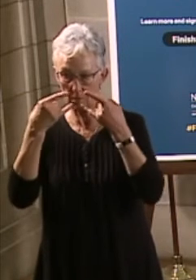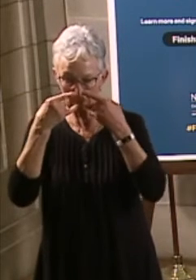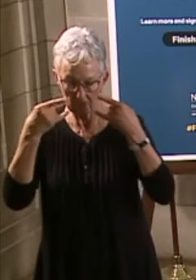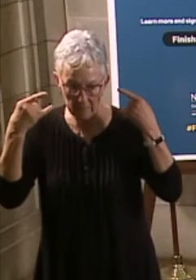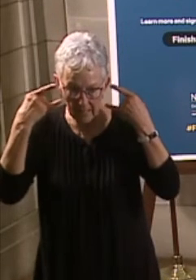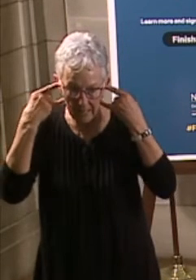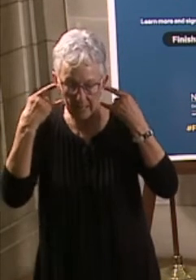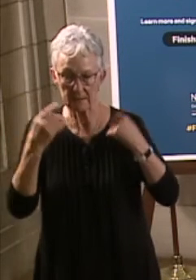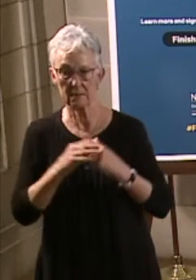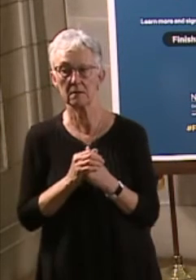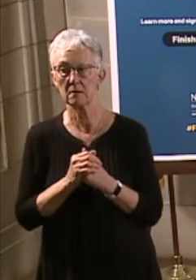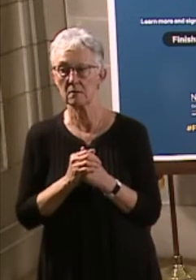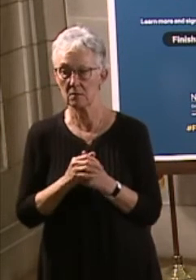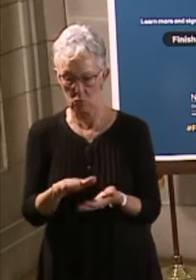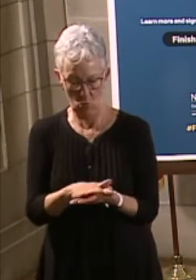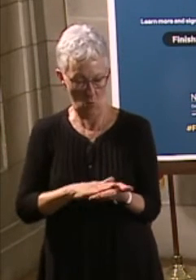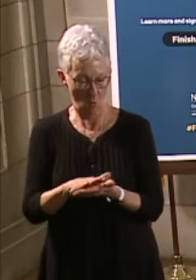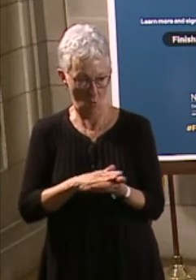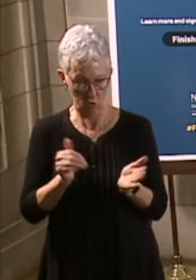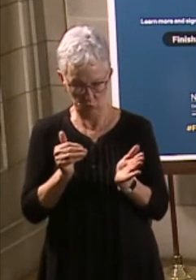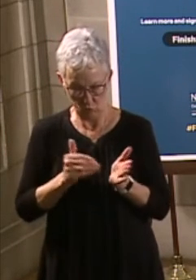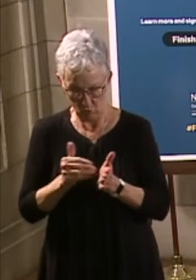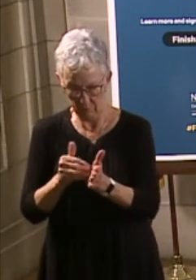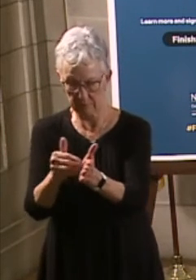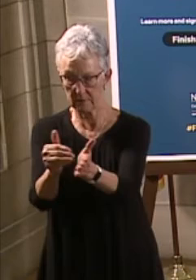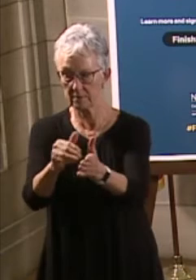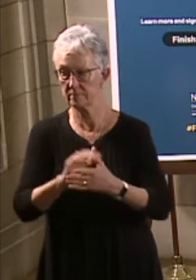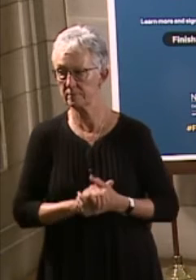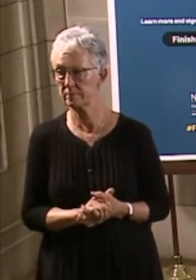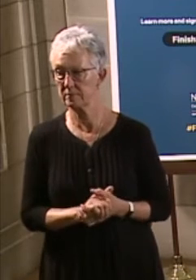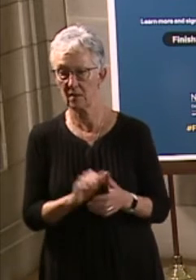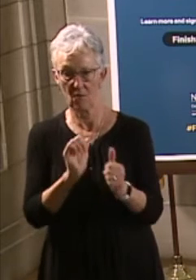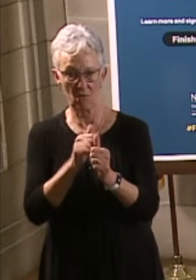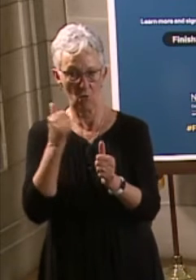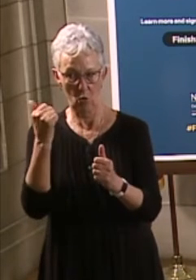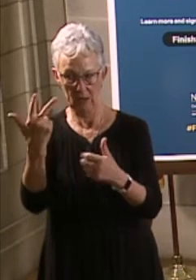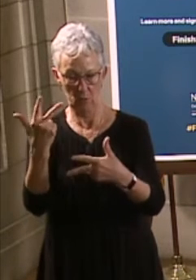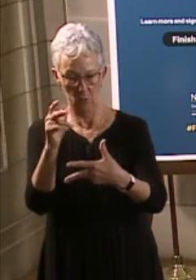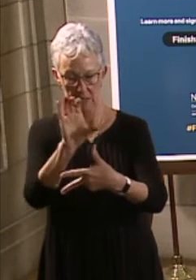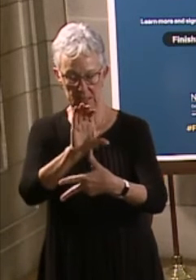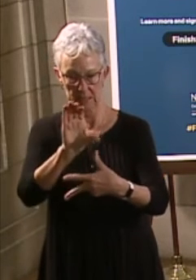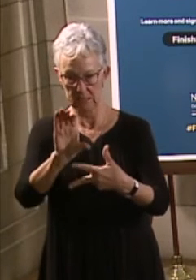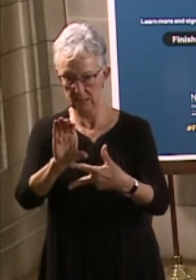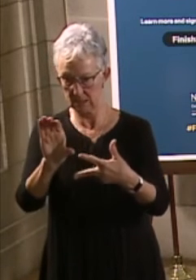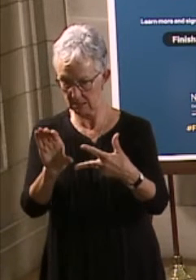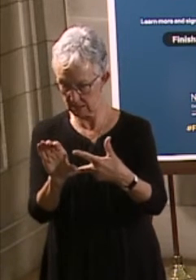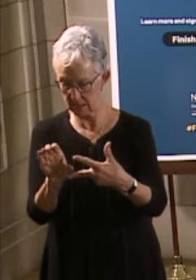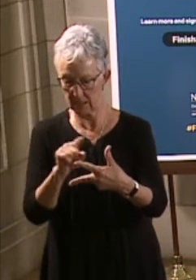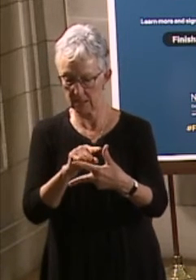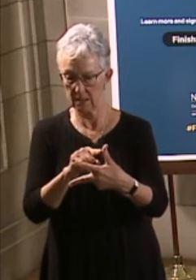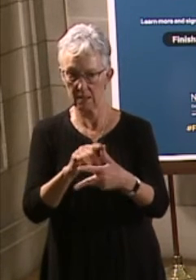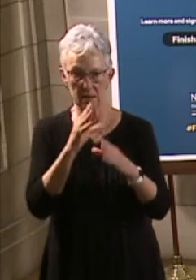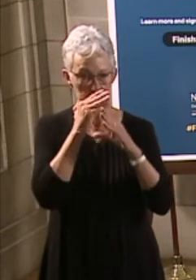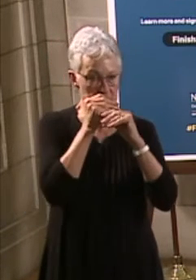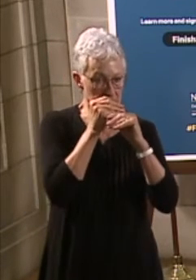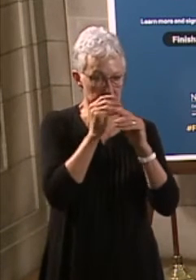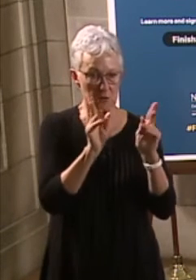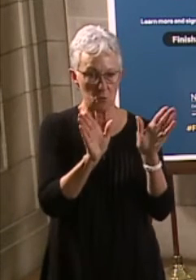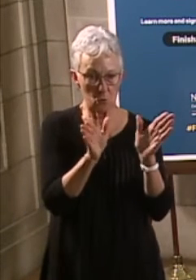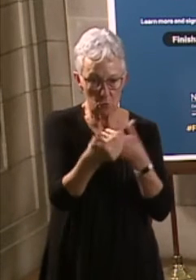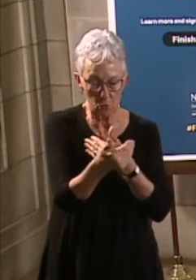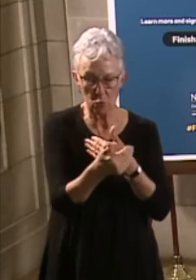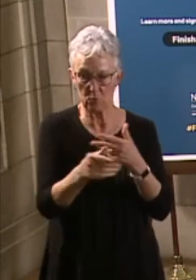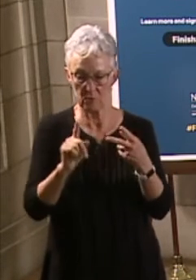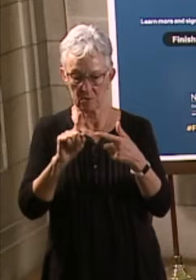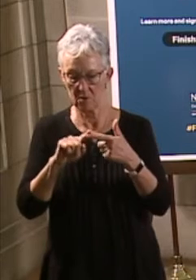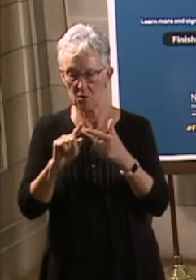Wash your hands often. Avoid the 3 C's. Those close contacts, confined spaces, crowded places. Those are all things